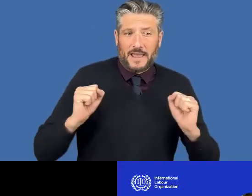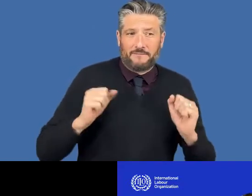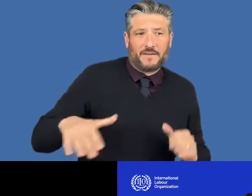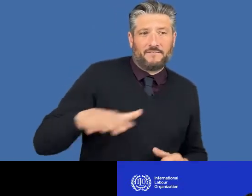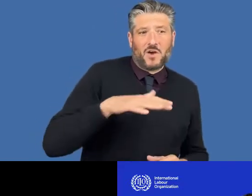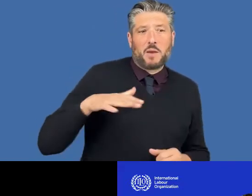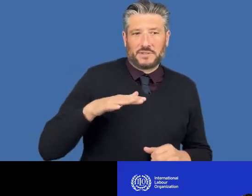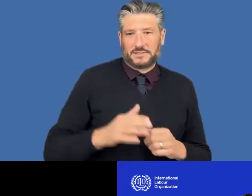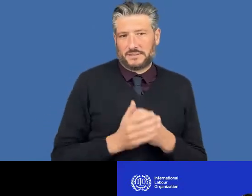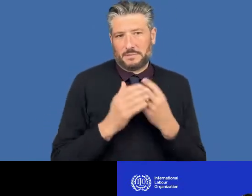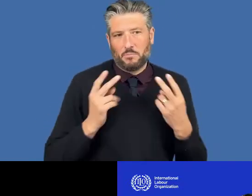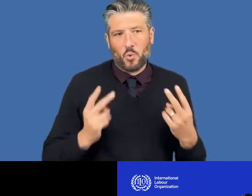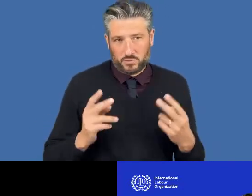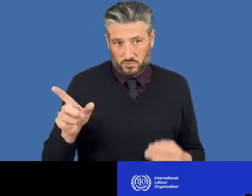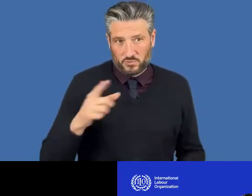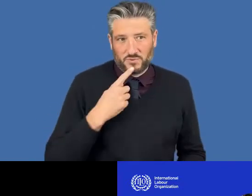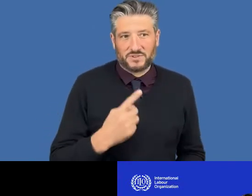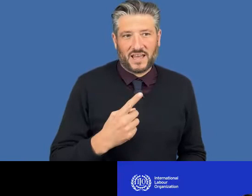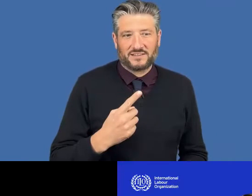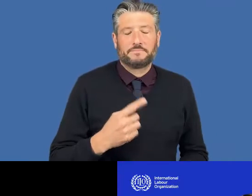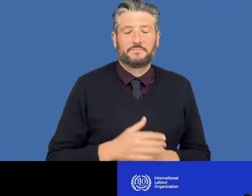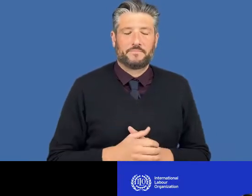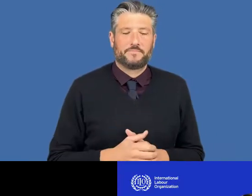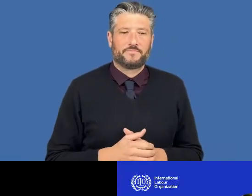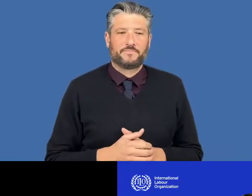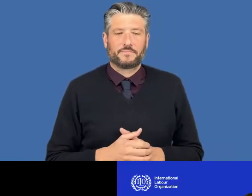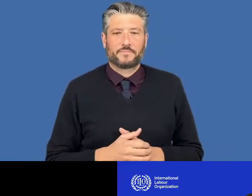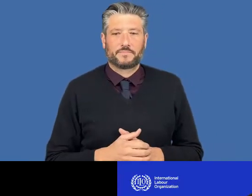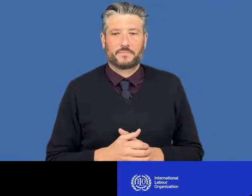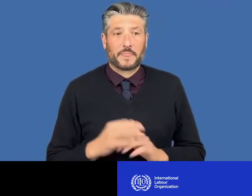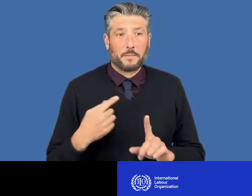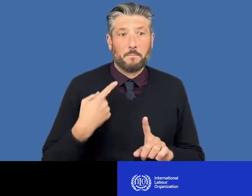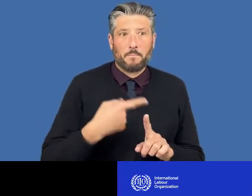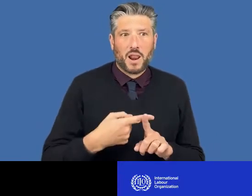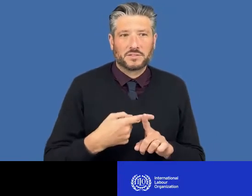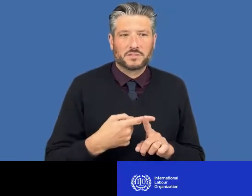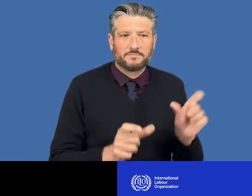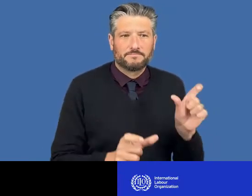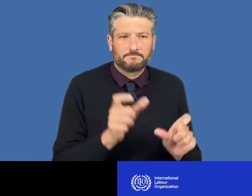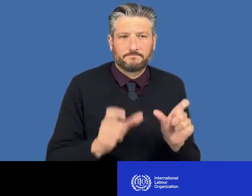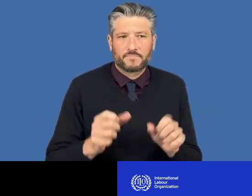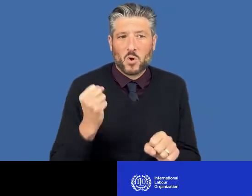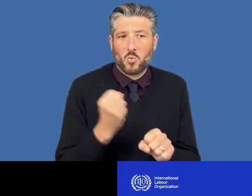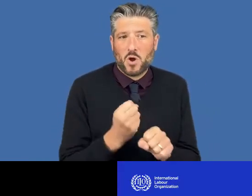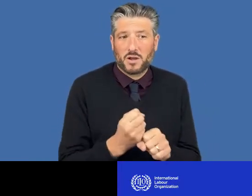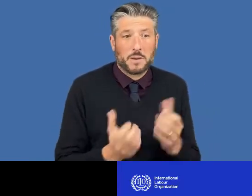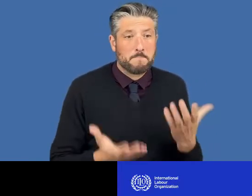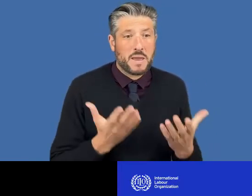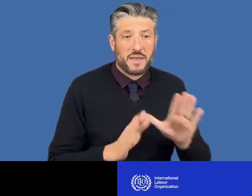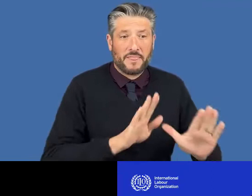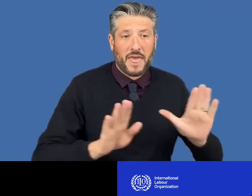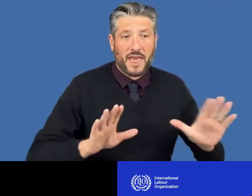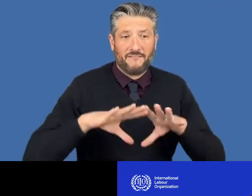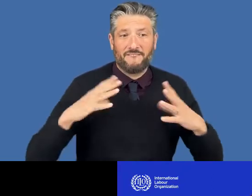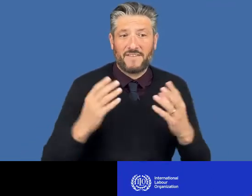That's why I appreciate that you said it, Neil. Also, the fact that employees might have family members with disabilities, and that